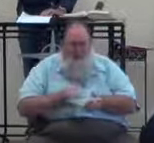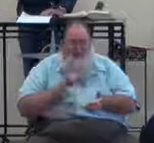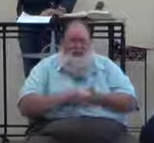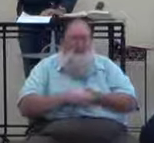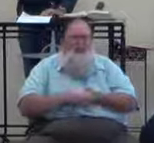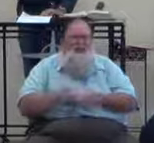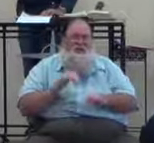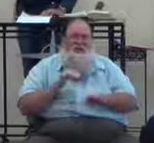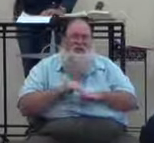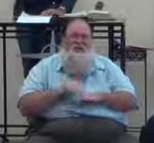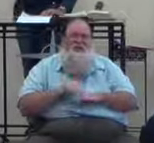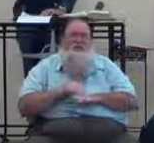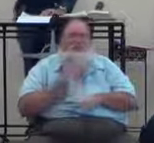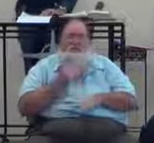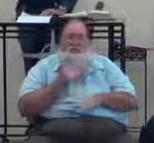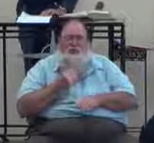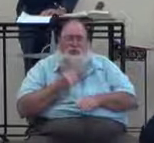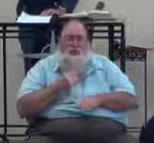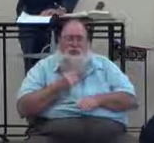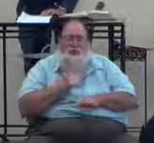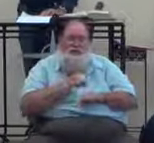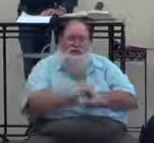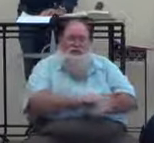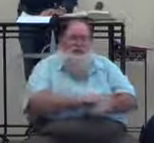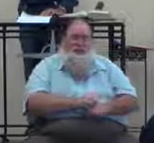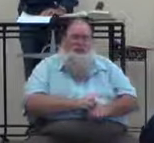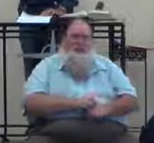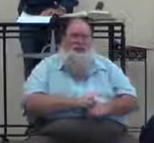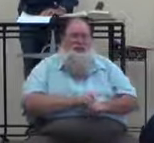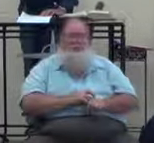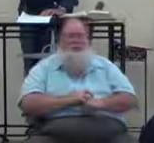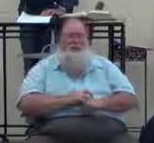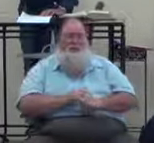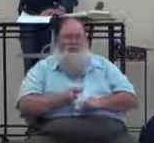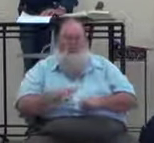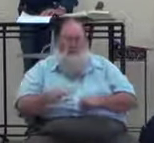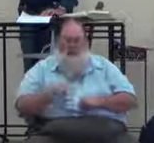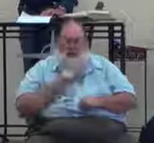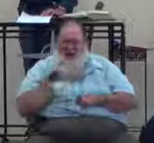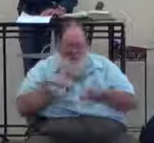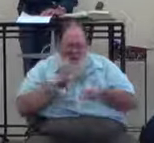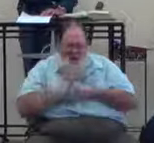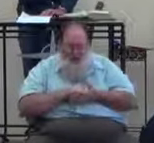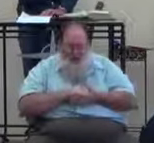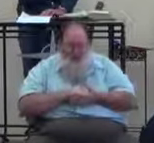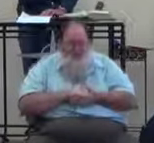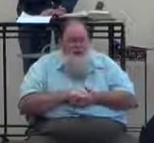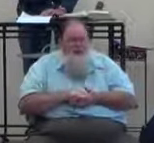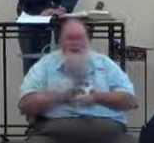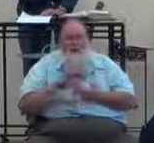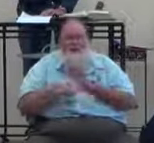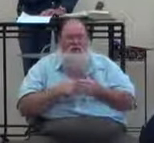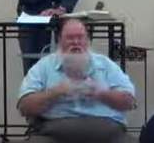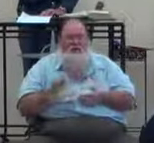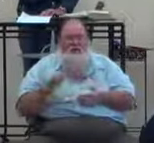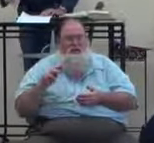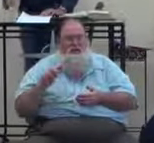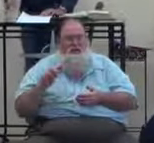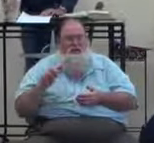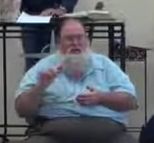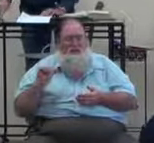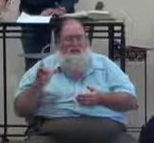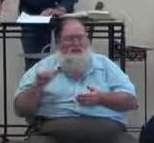you did not do that, and all of Samaria was filled with that. intermarriage. They called it an evil place.